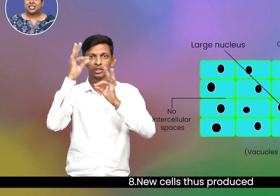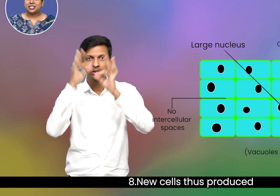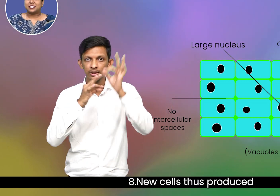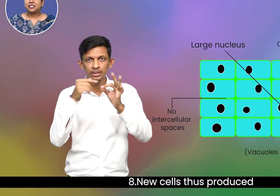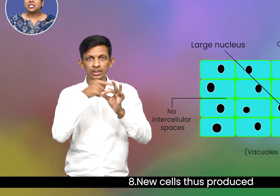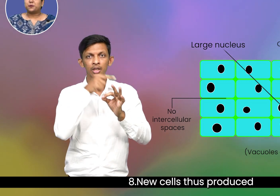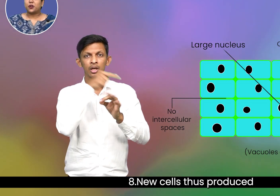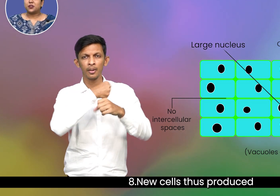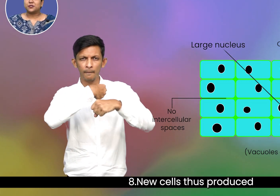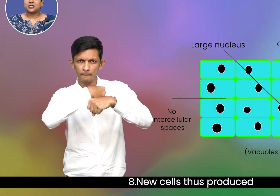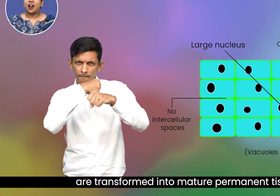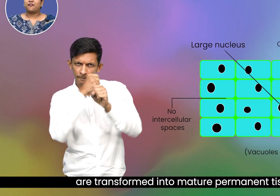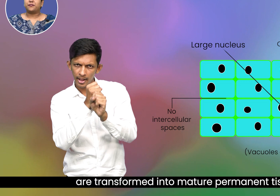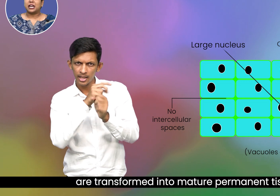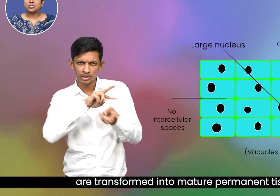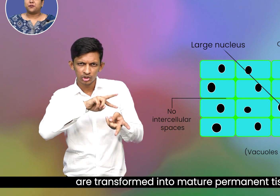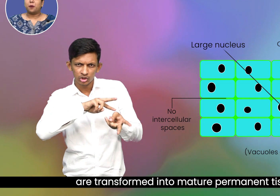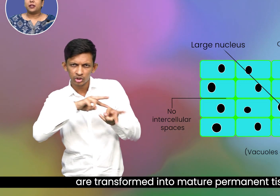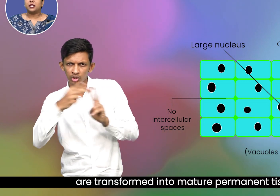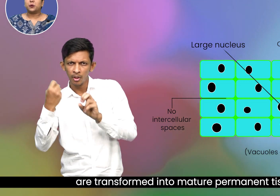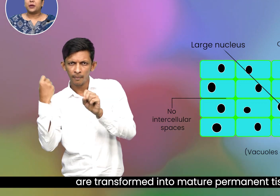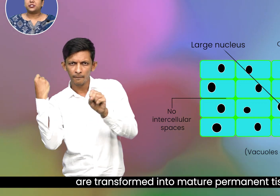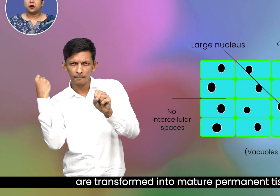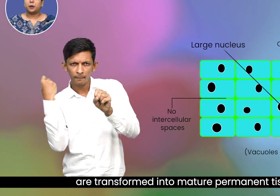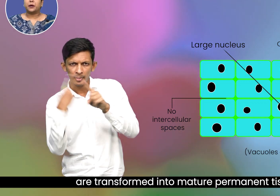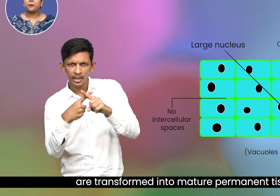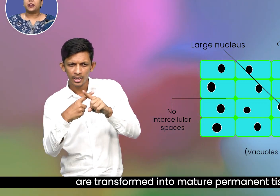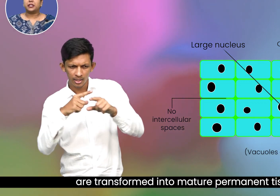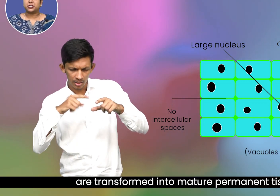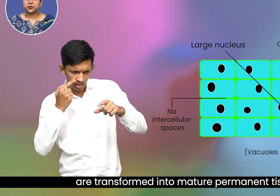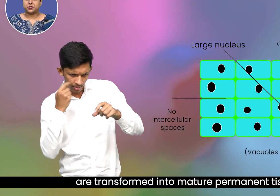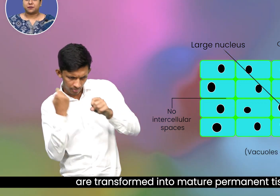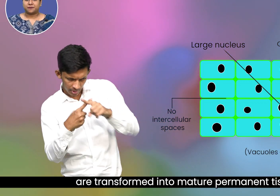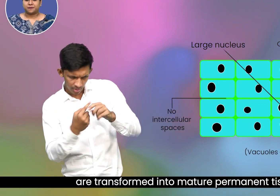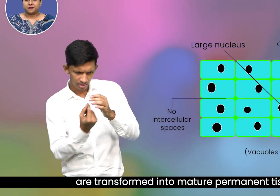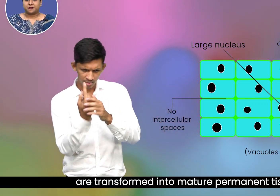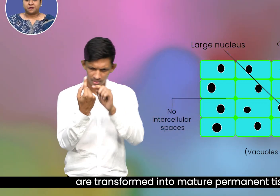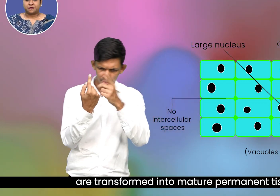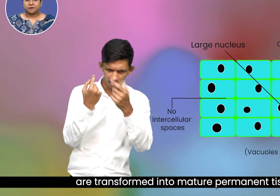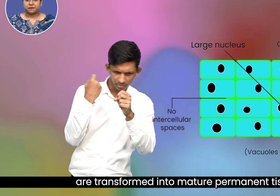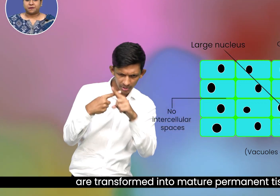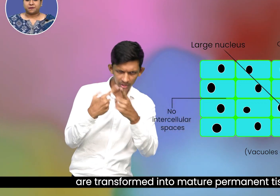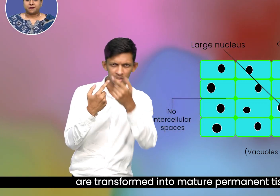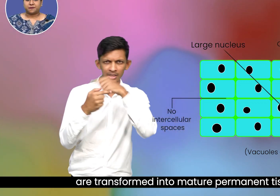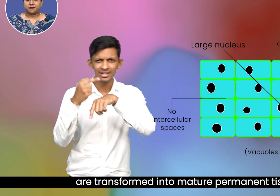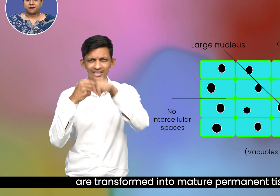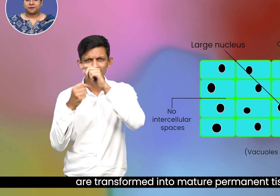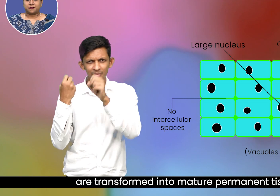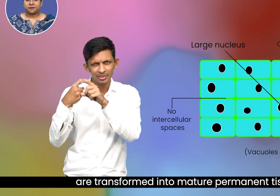New cells thus produced are transformed into mature permanent tissues.